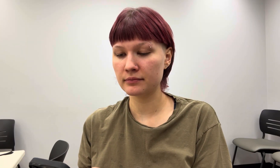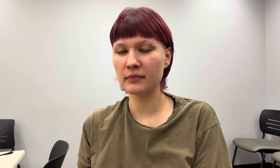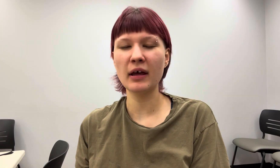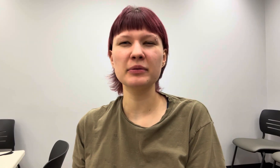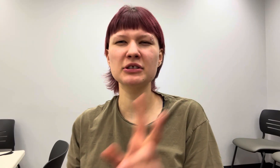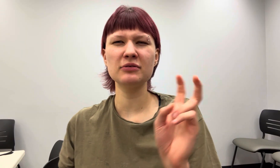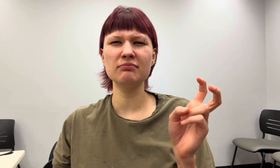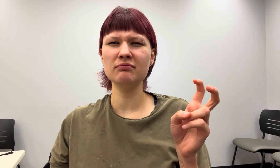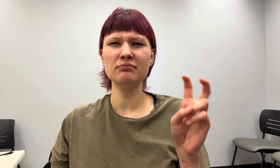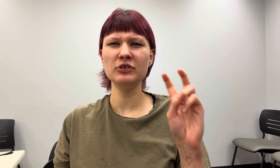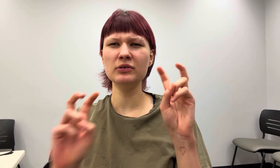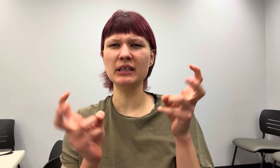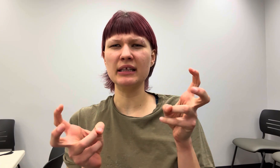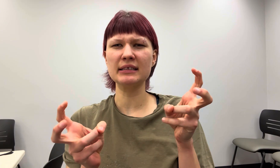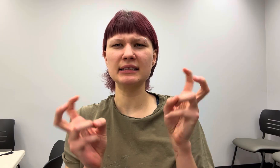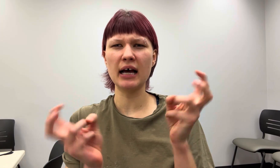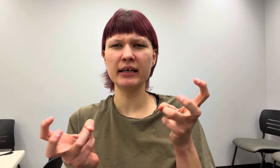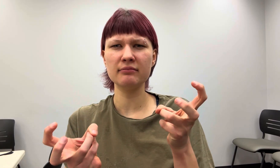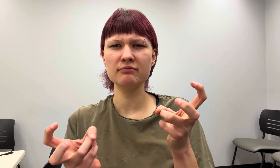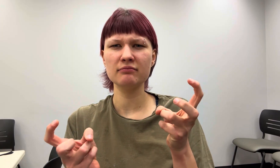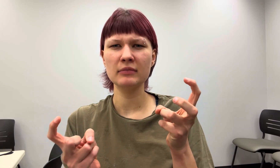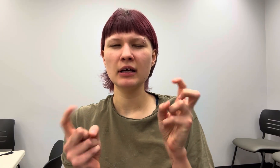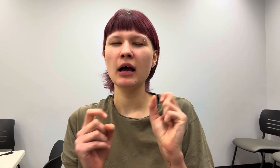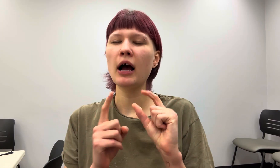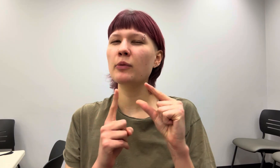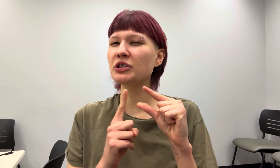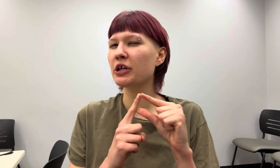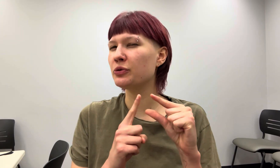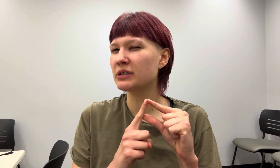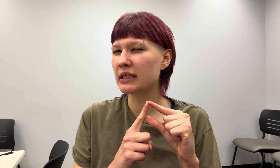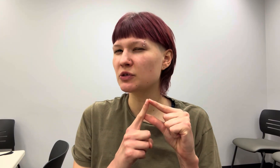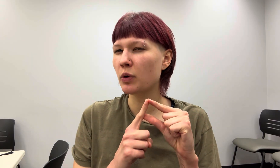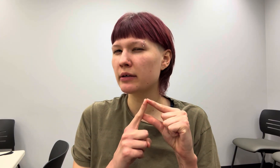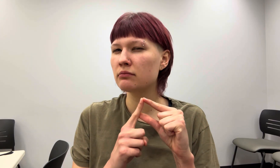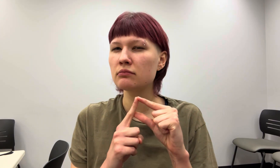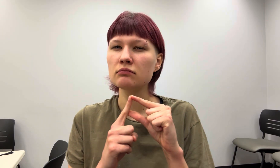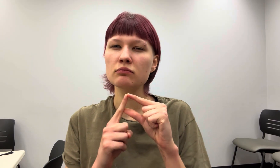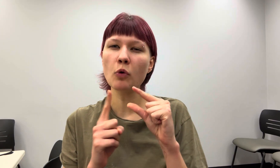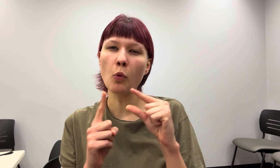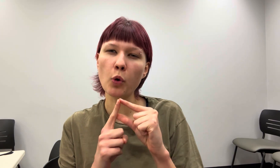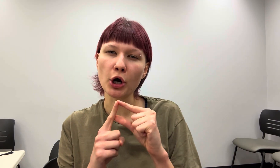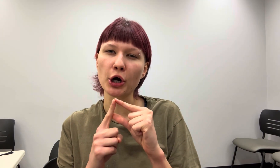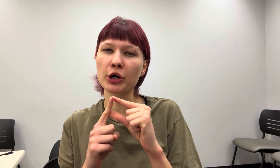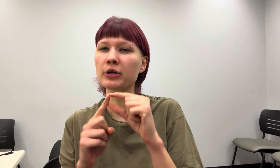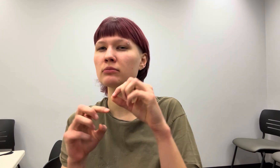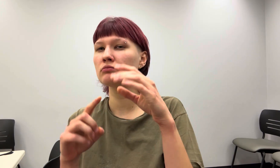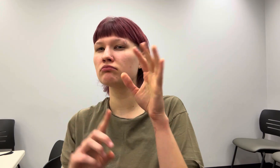I was using this sign. I wish I'd used this one. Word.